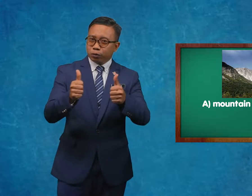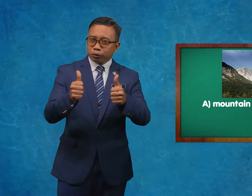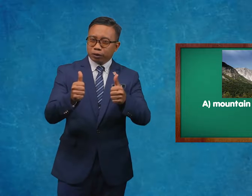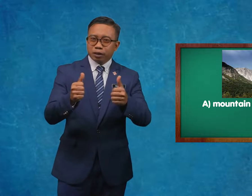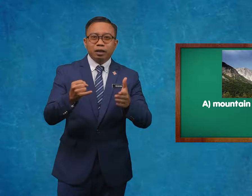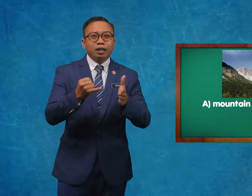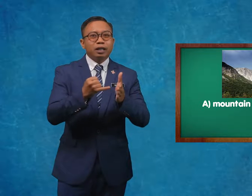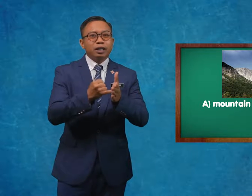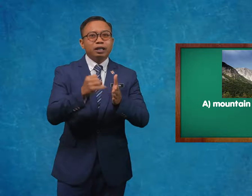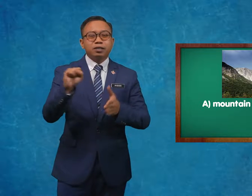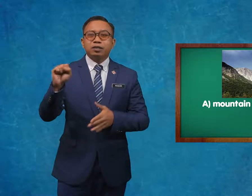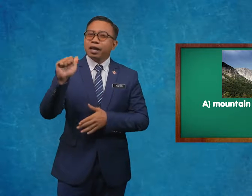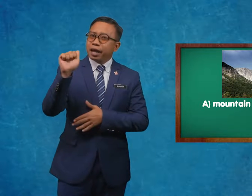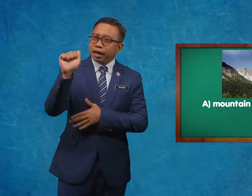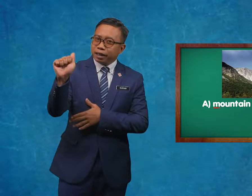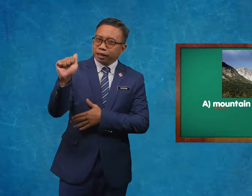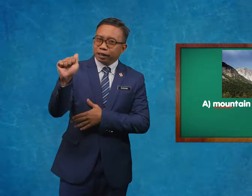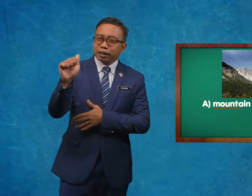Good. It's A.